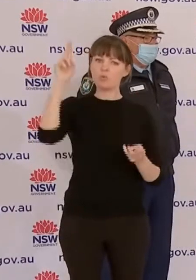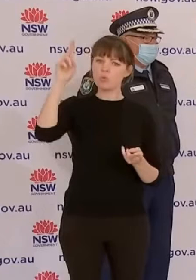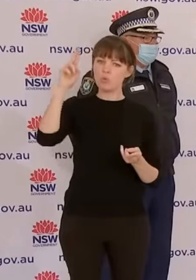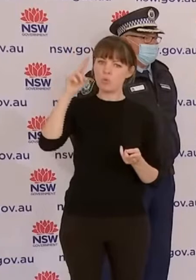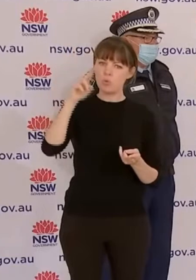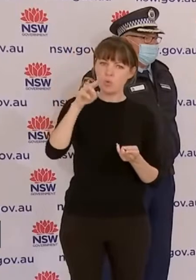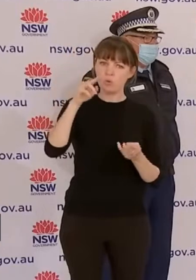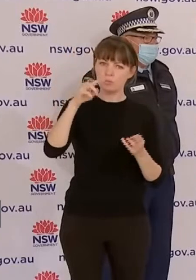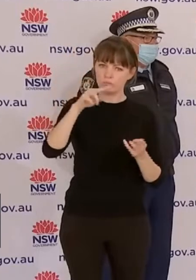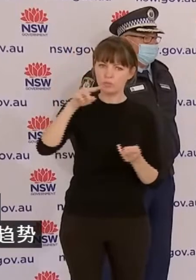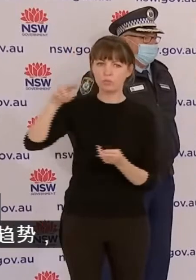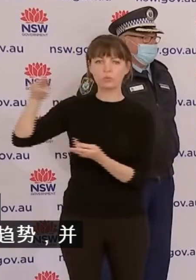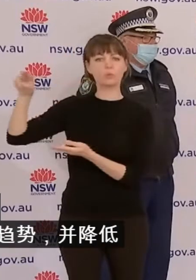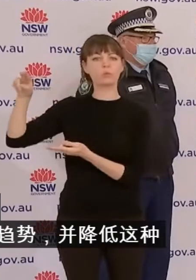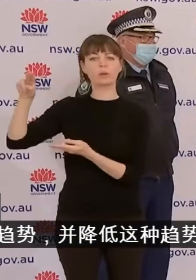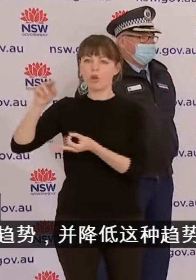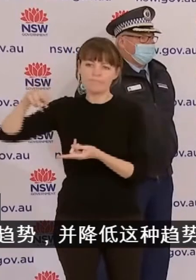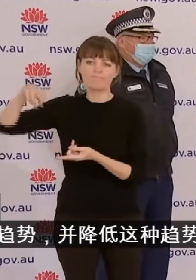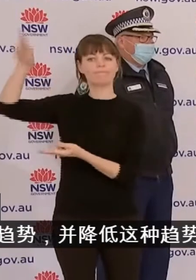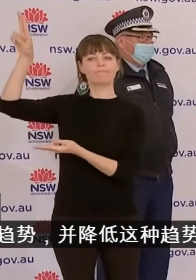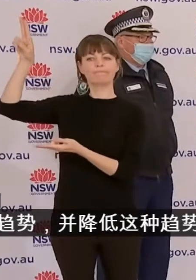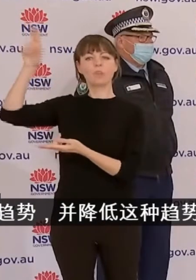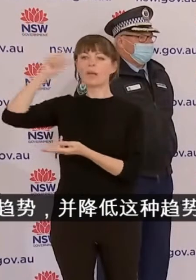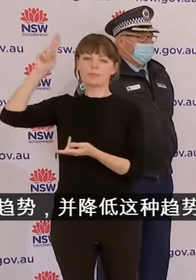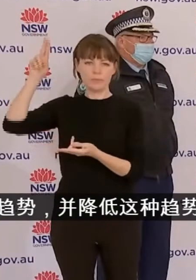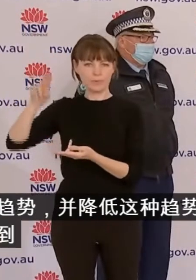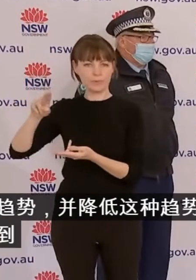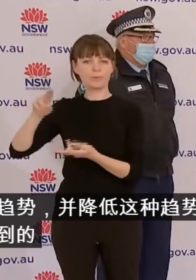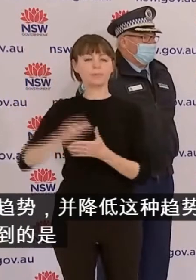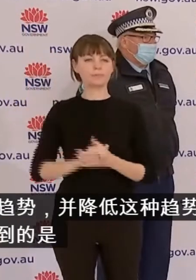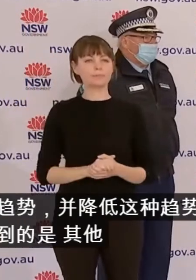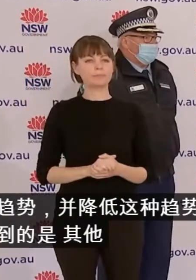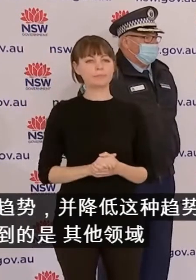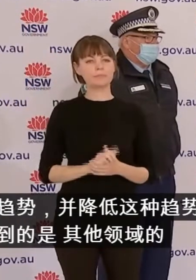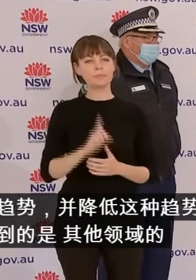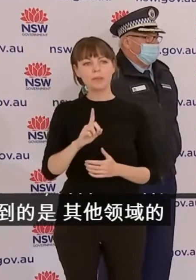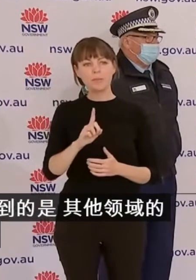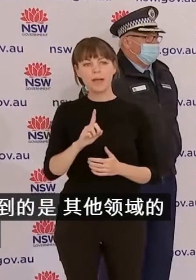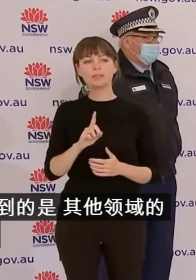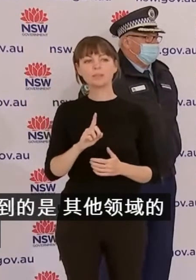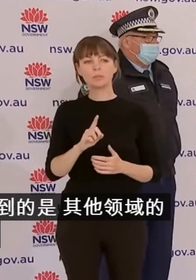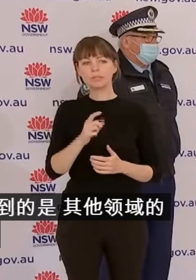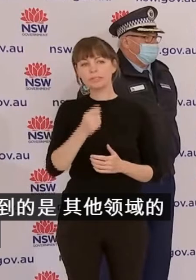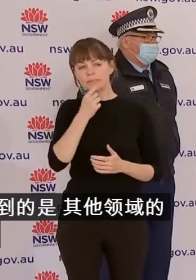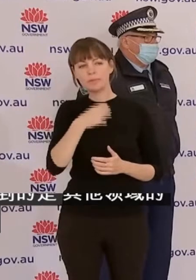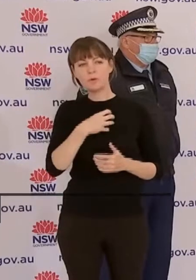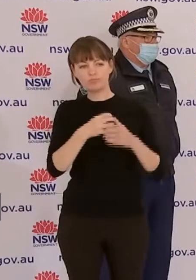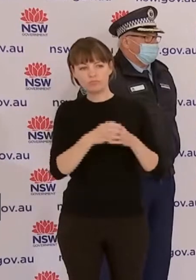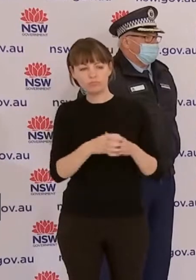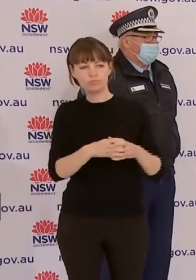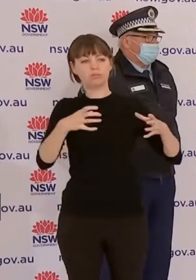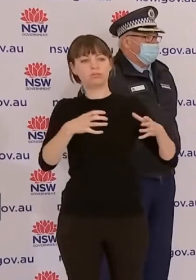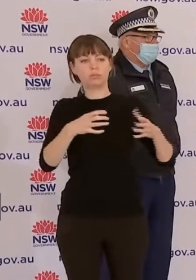around an uptick in cases, an upswing, and bring that down. But what we are seeing is the growth of case numbers in